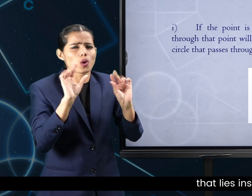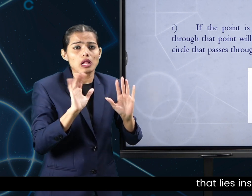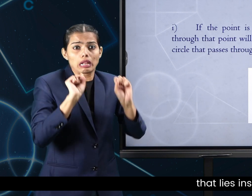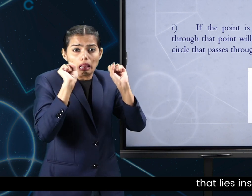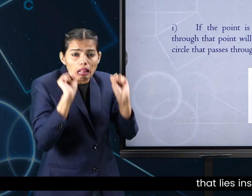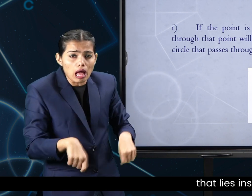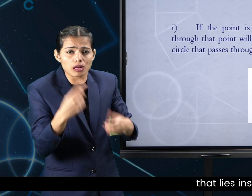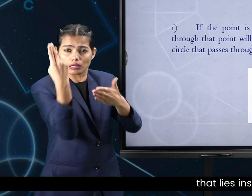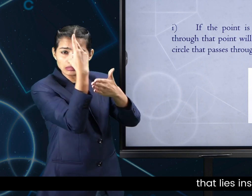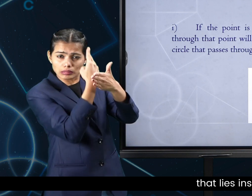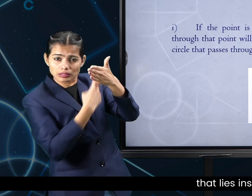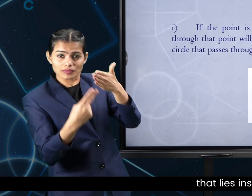it.